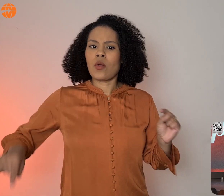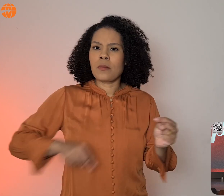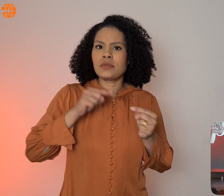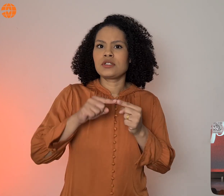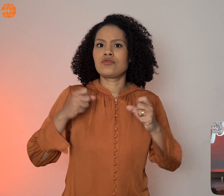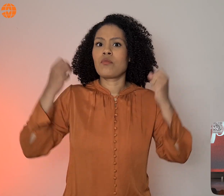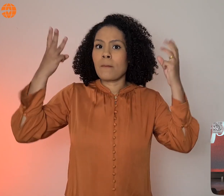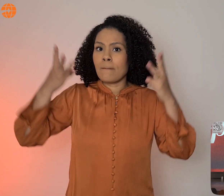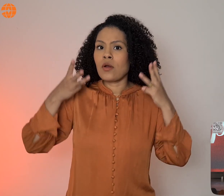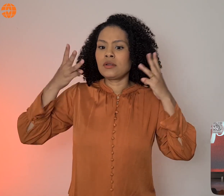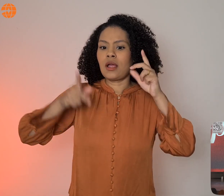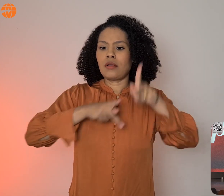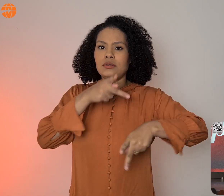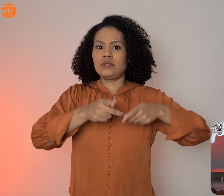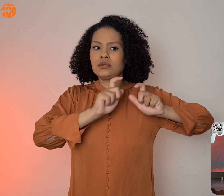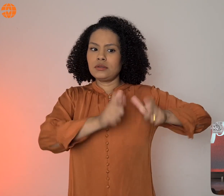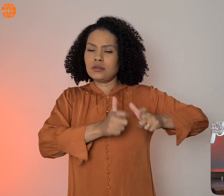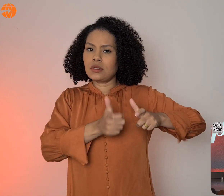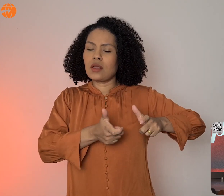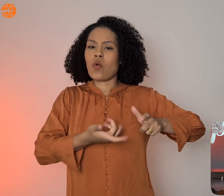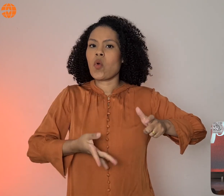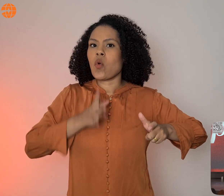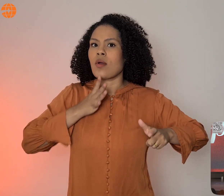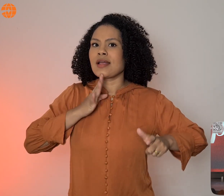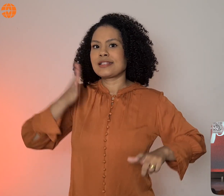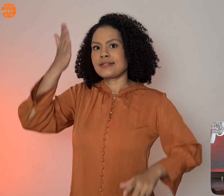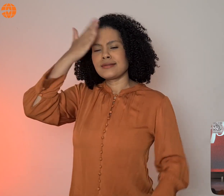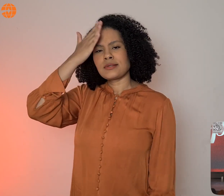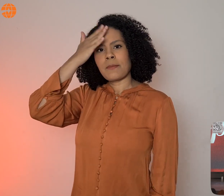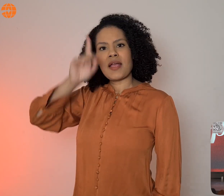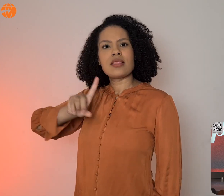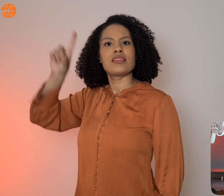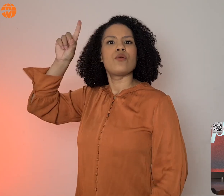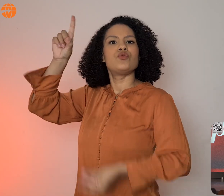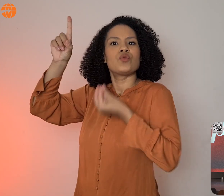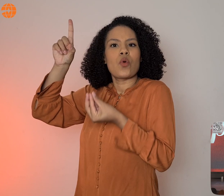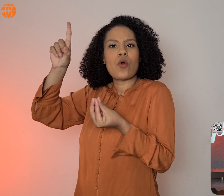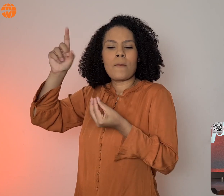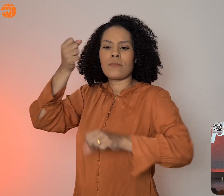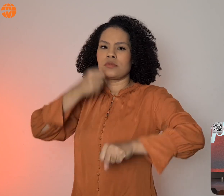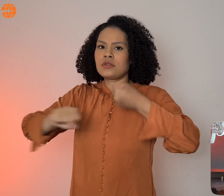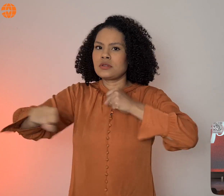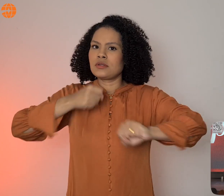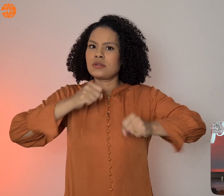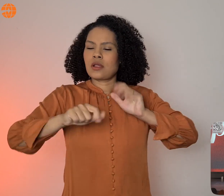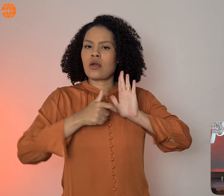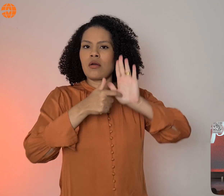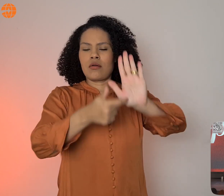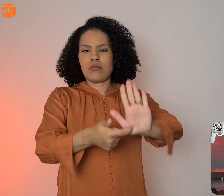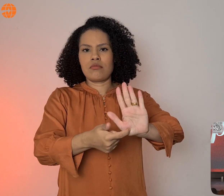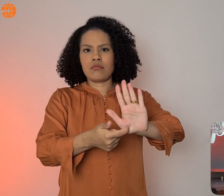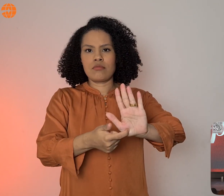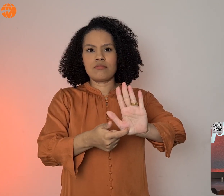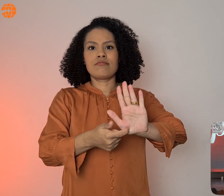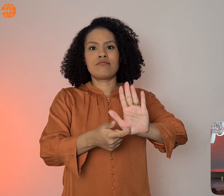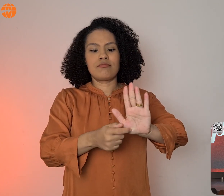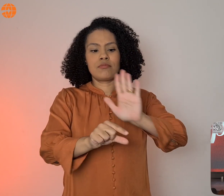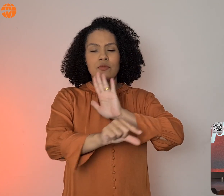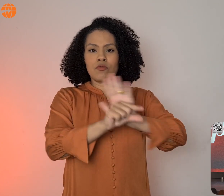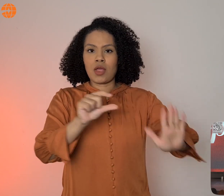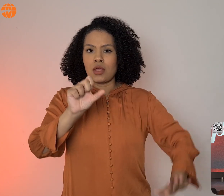and that's what's para que expressed in this Moisés psalm. e Israel soubessem como que Deus era, e está aqui expresso no salmo. Verse 8, the Lord